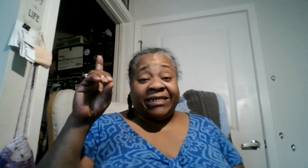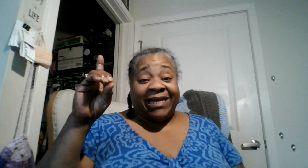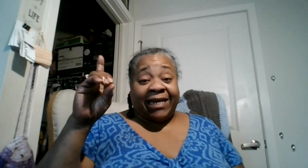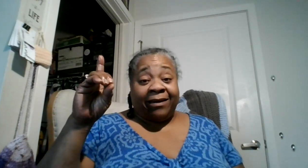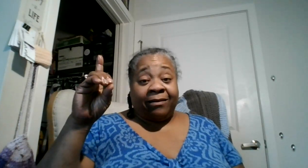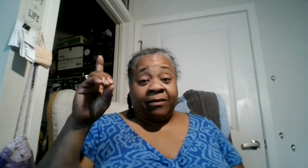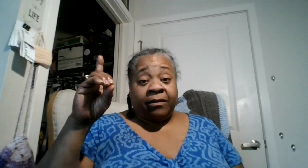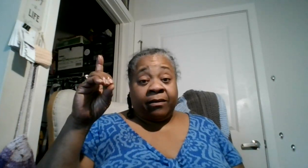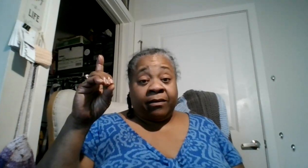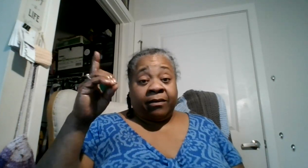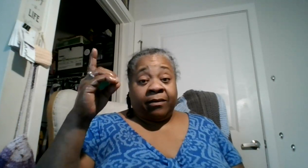D.